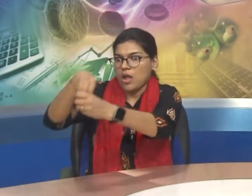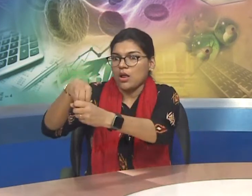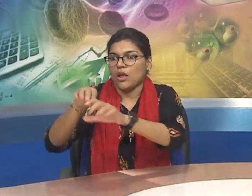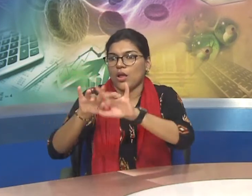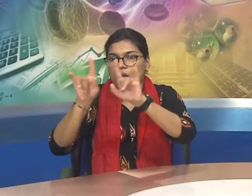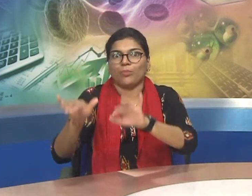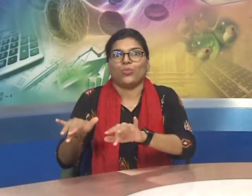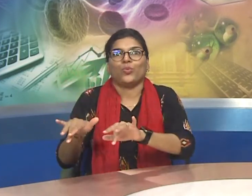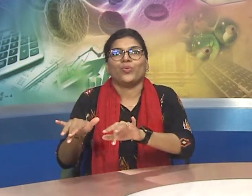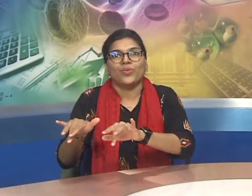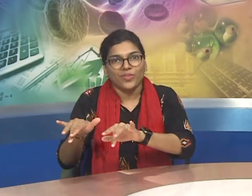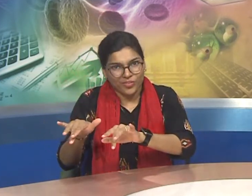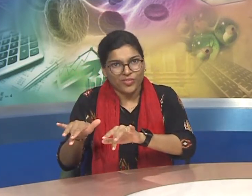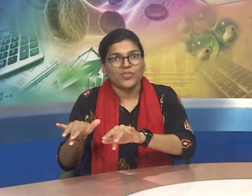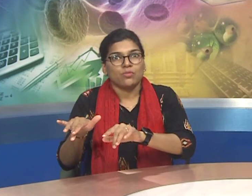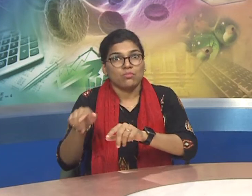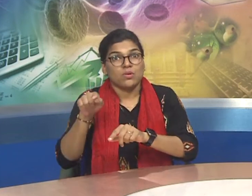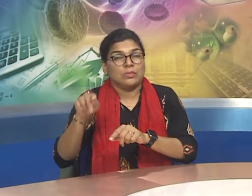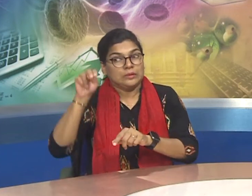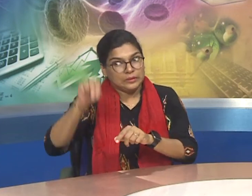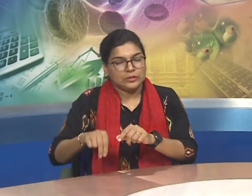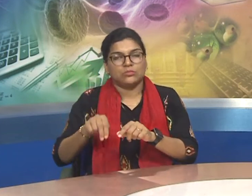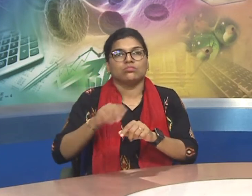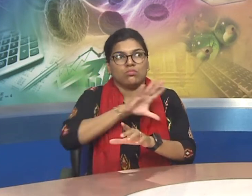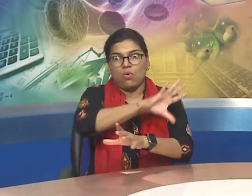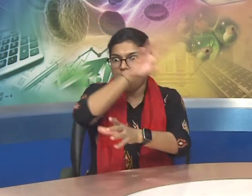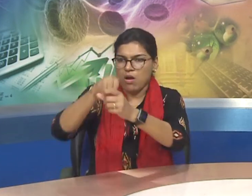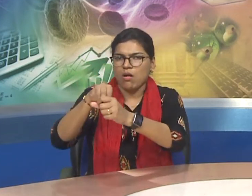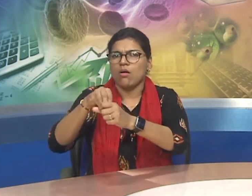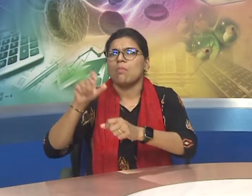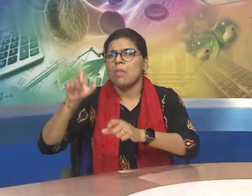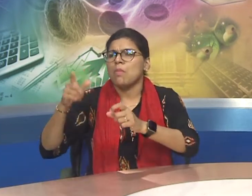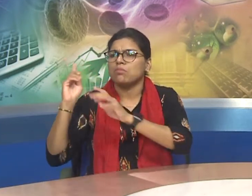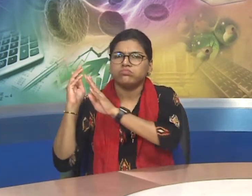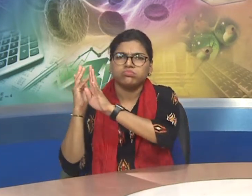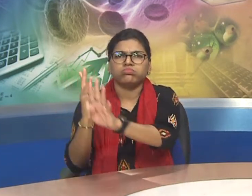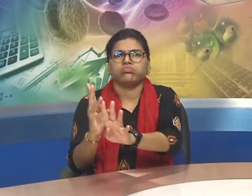Also, there is a need for handling large amount of data information.